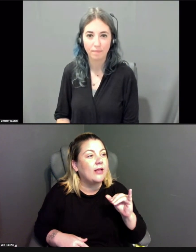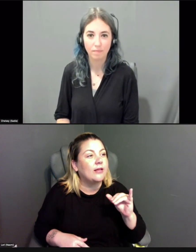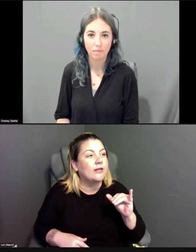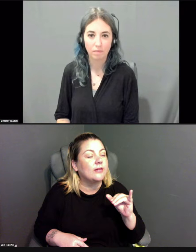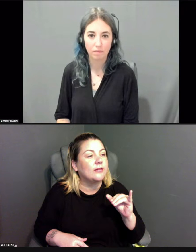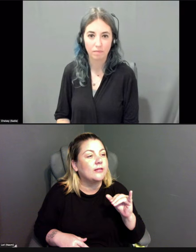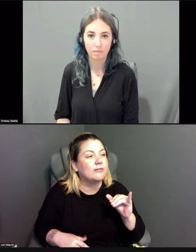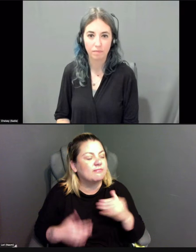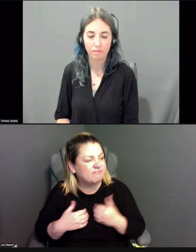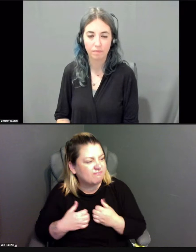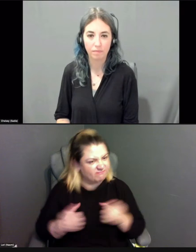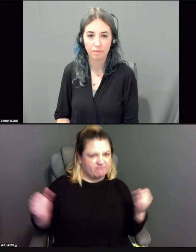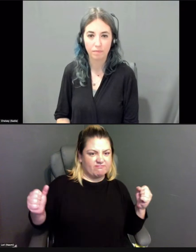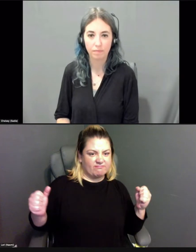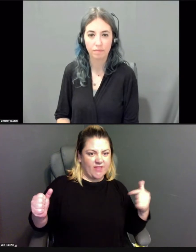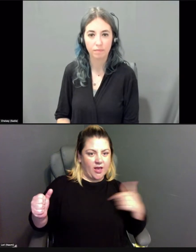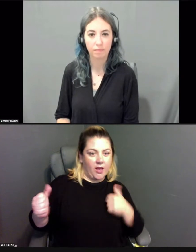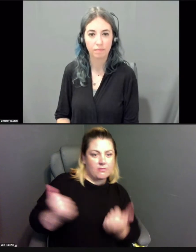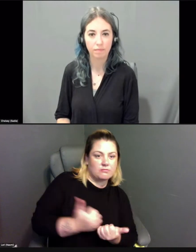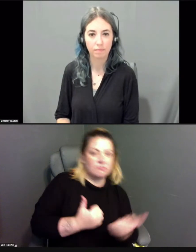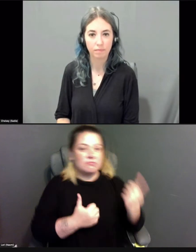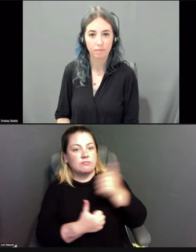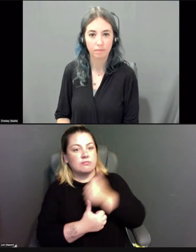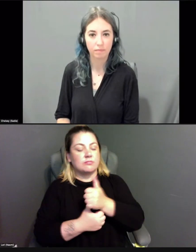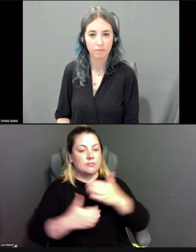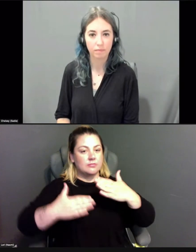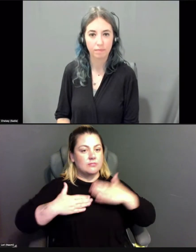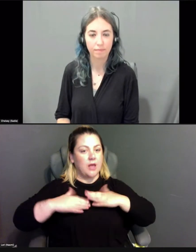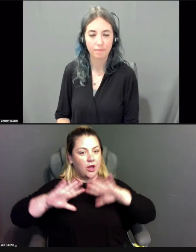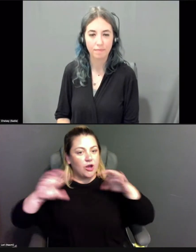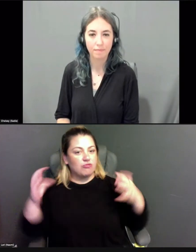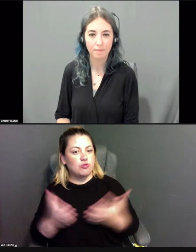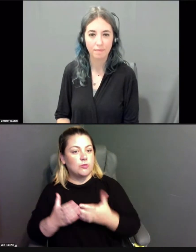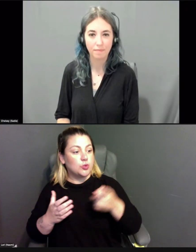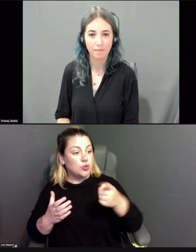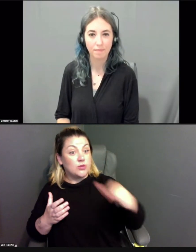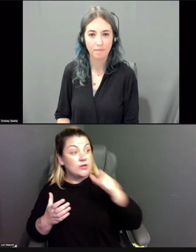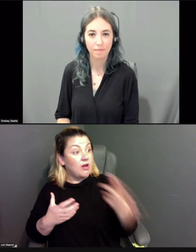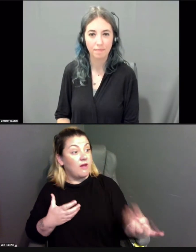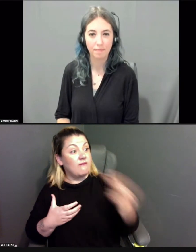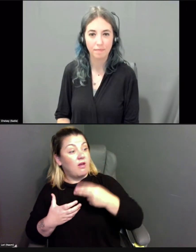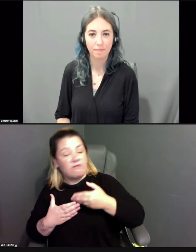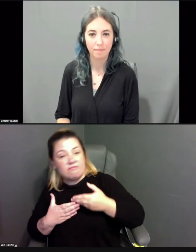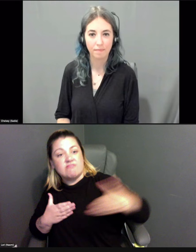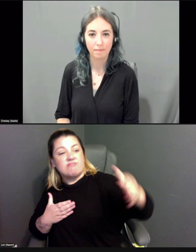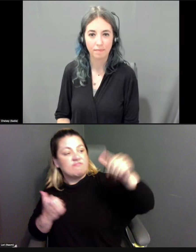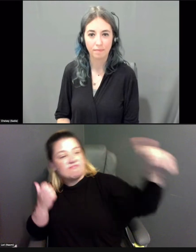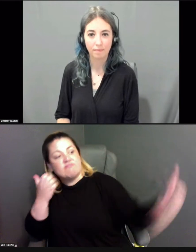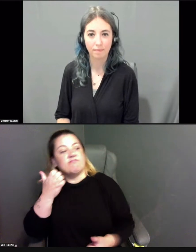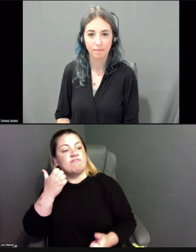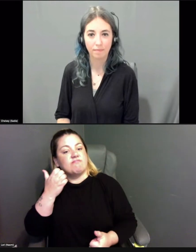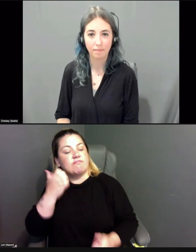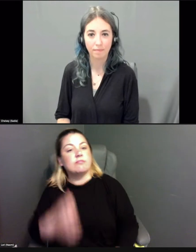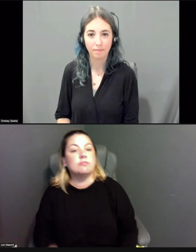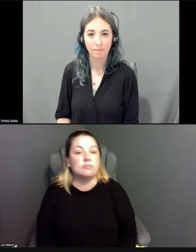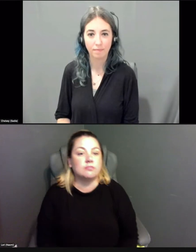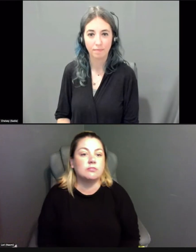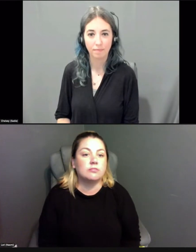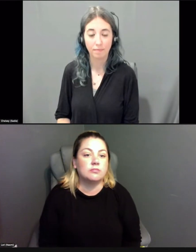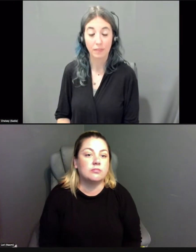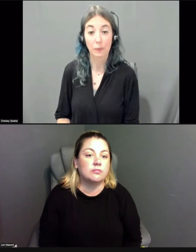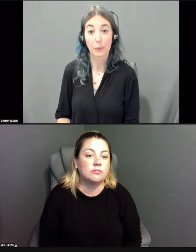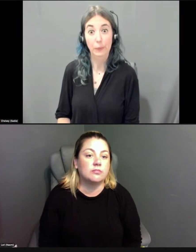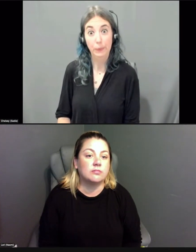superiority over those who are not in our group. Oh man, yes. And you see that manifest in so many